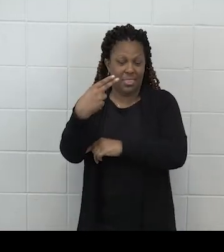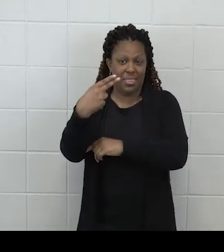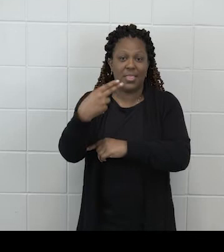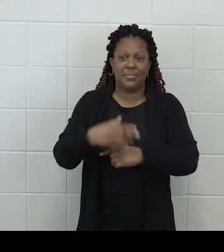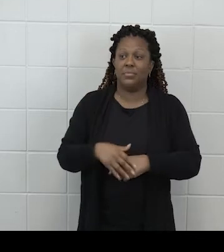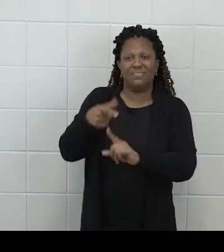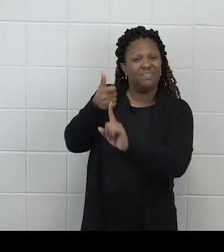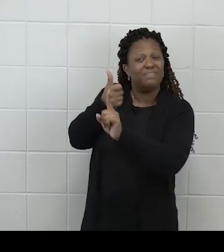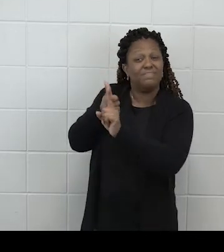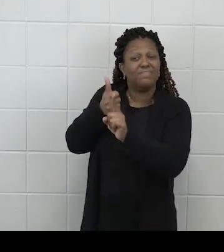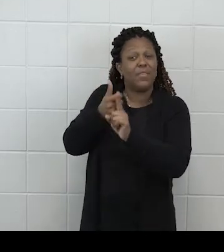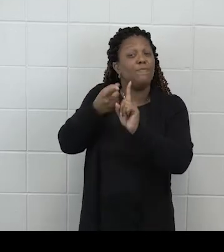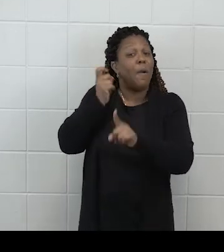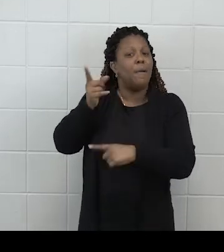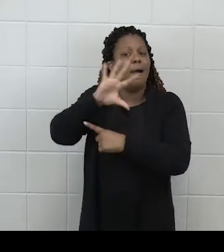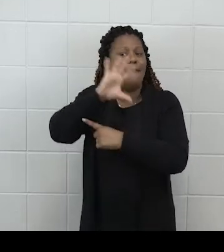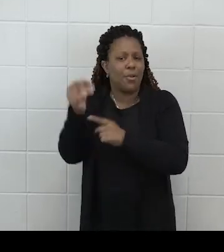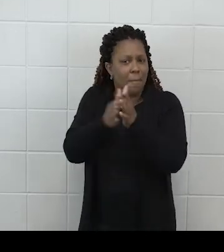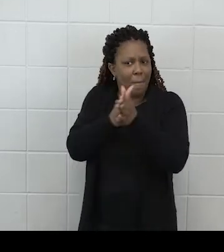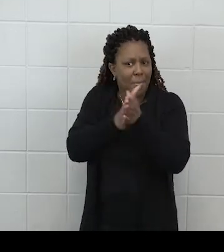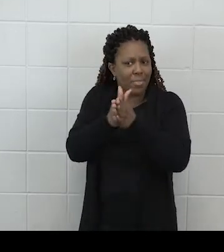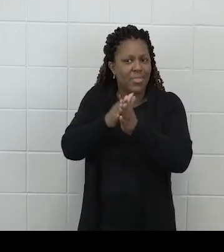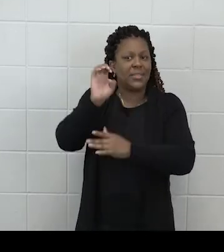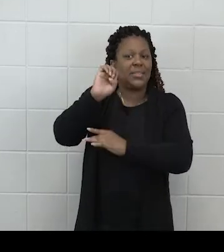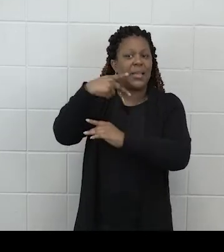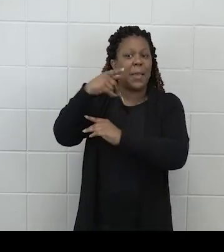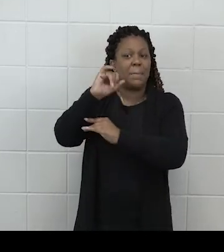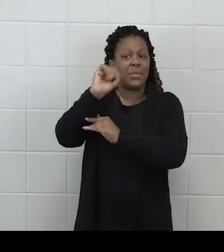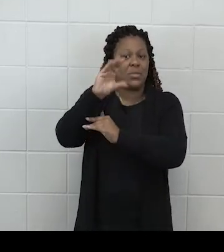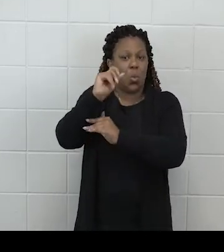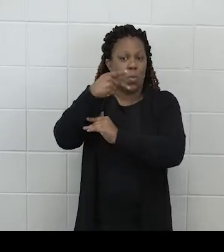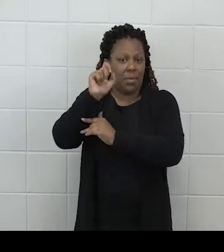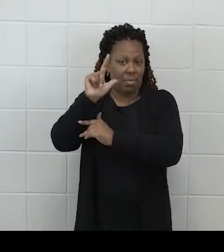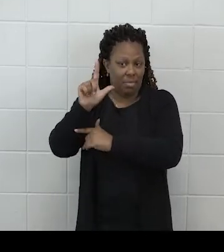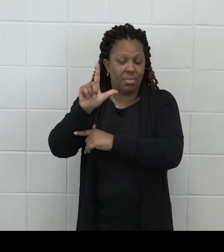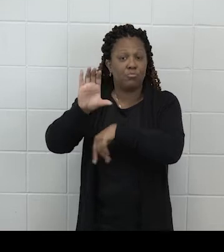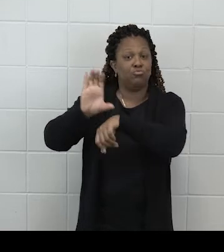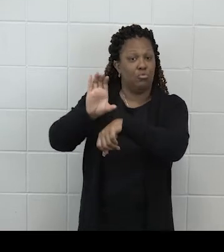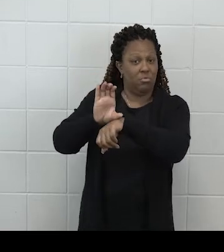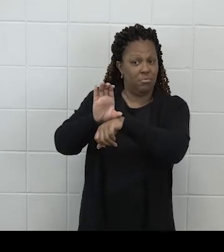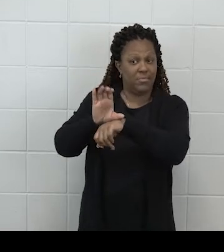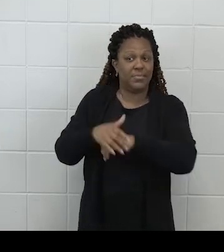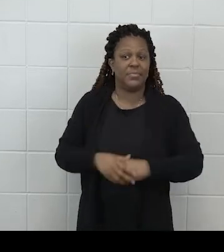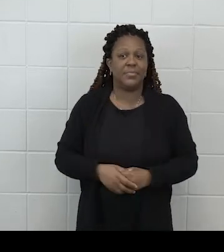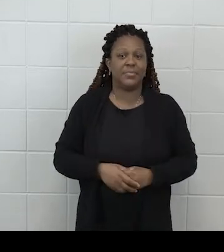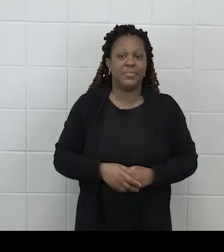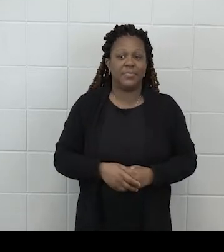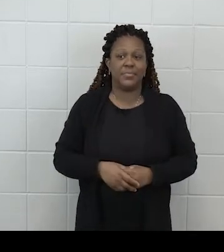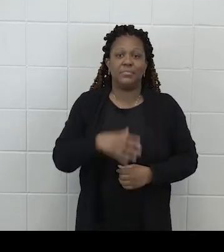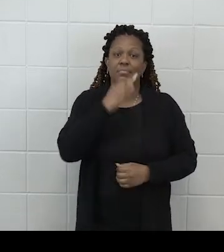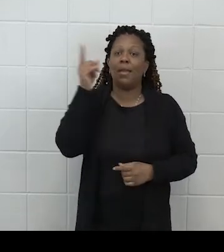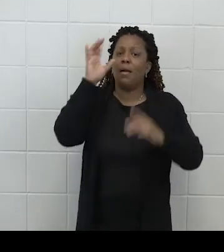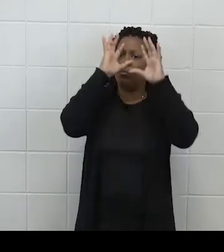And we thank Calvary Lutheran Church for hosting us in this beautiful sanctuary. Calvary